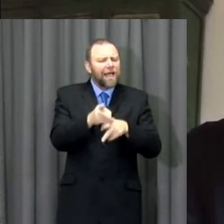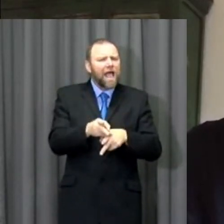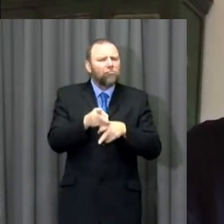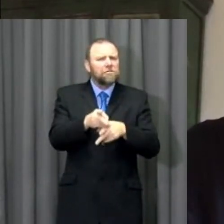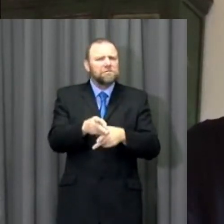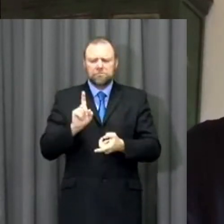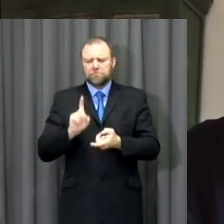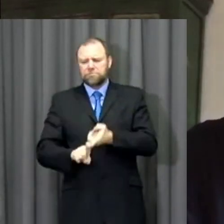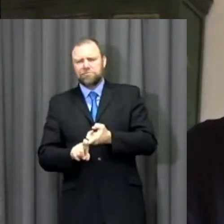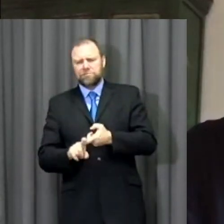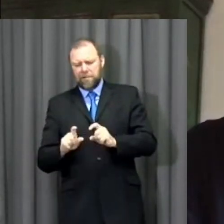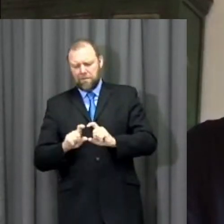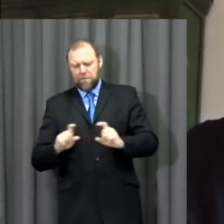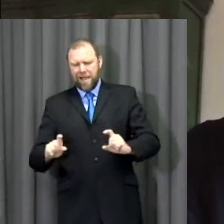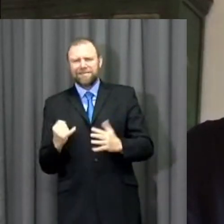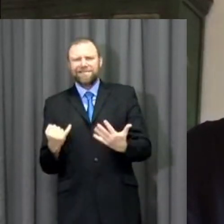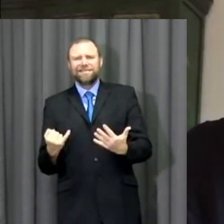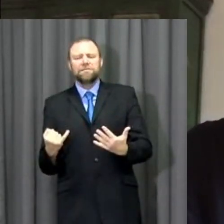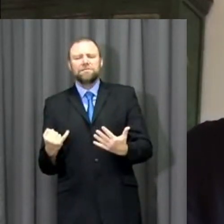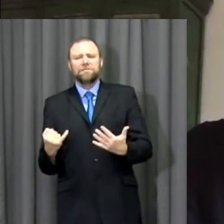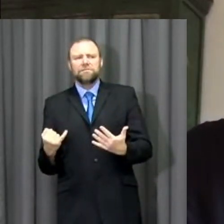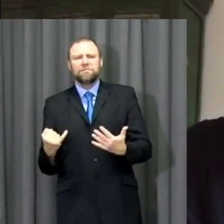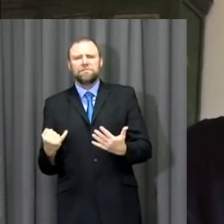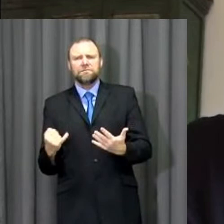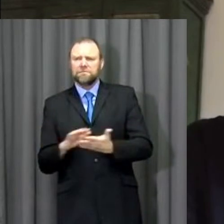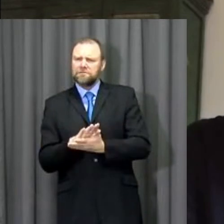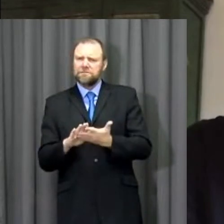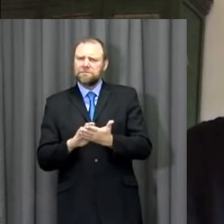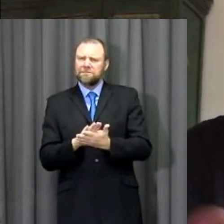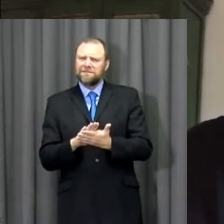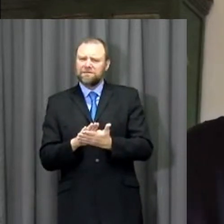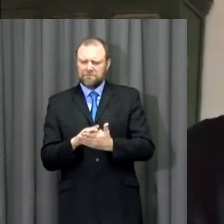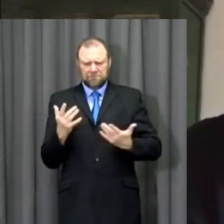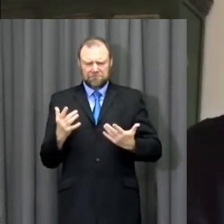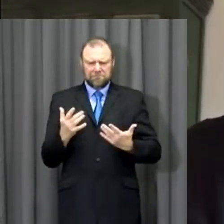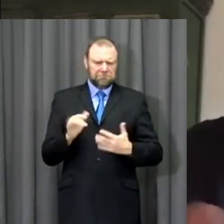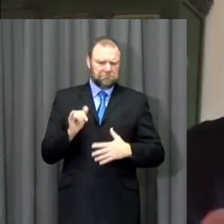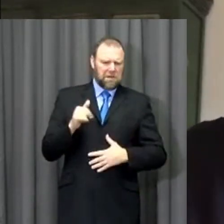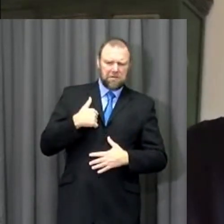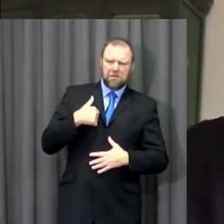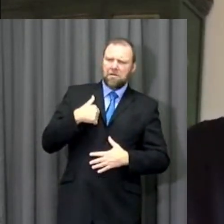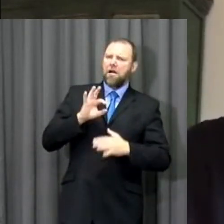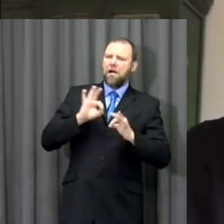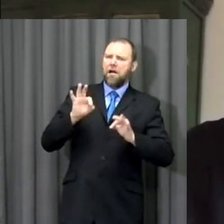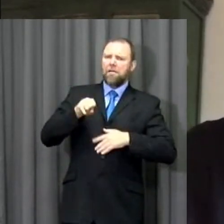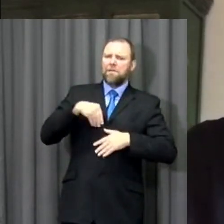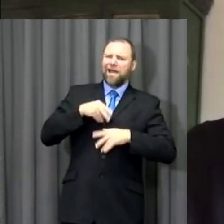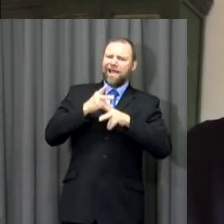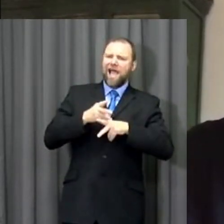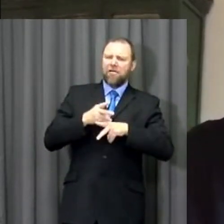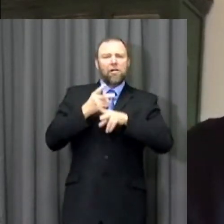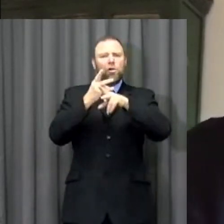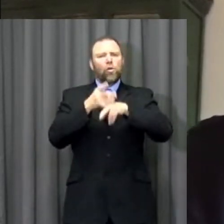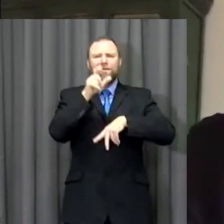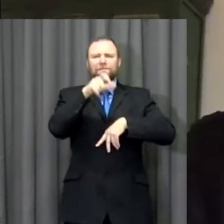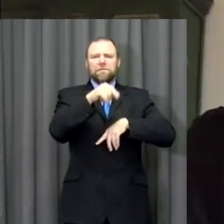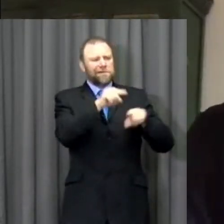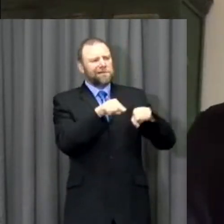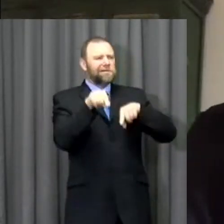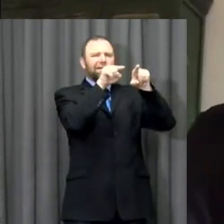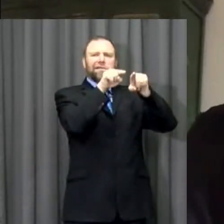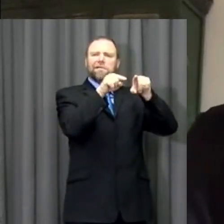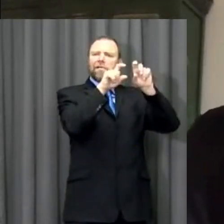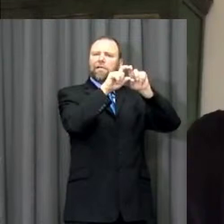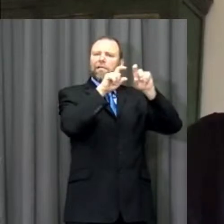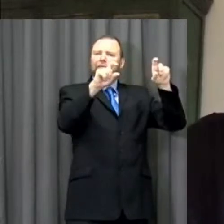those who are unpaid carers looking after people in the higher priority bands, such as Band 4, for example. The very real fear among